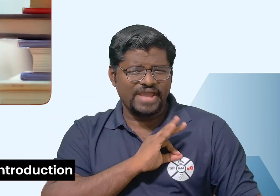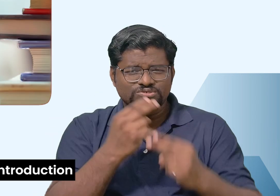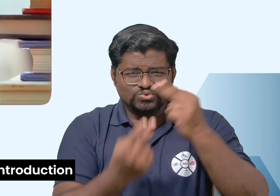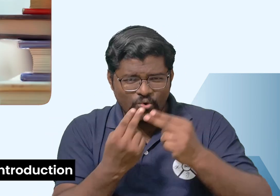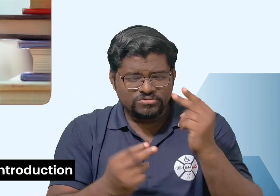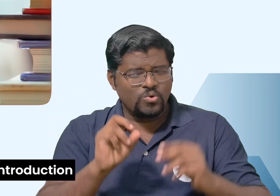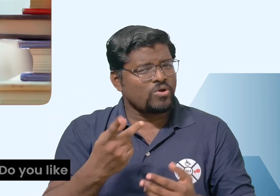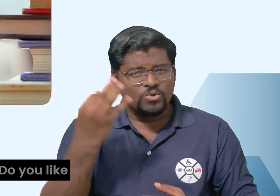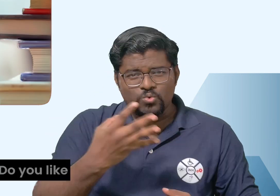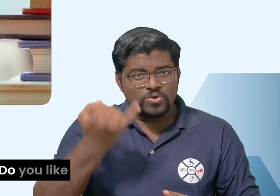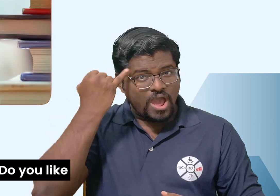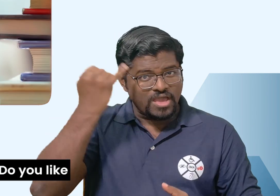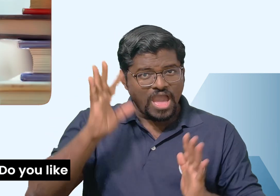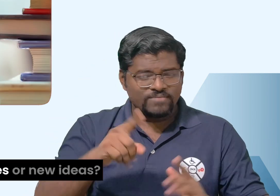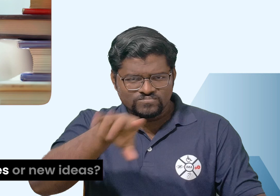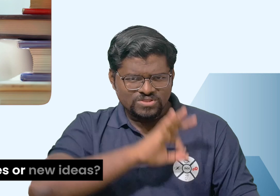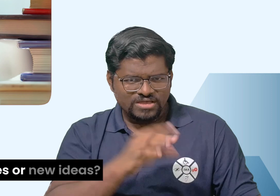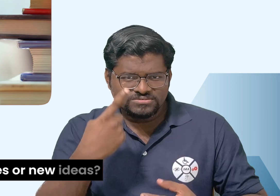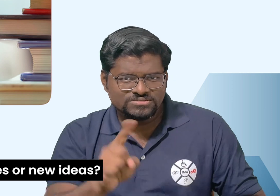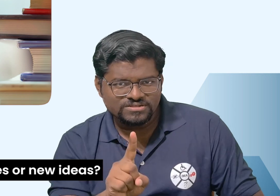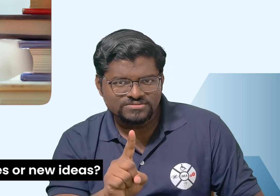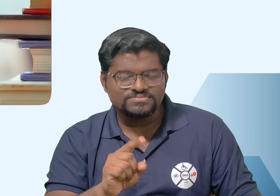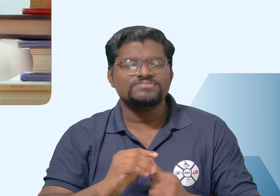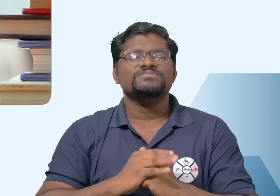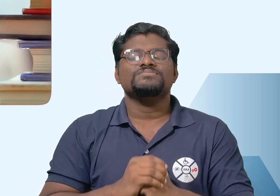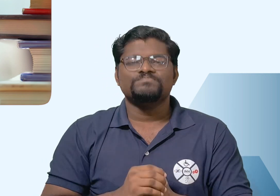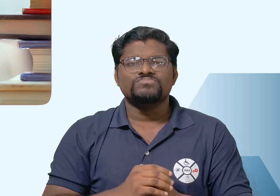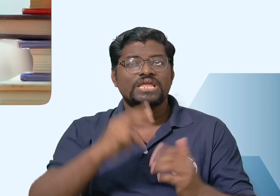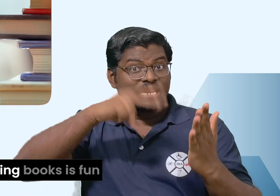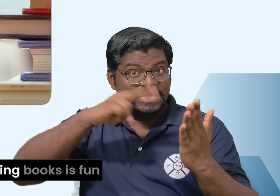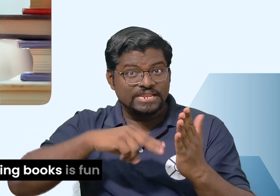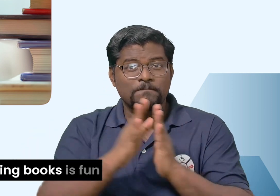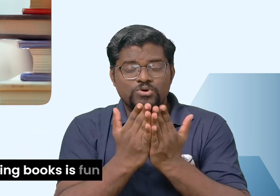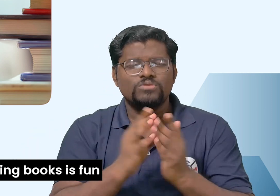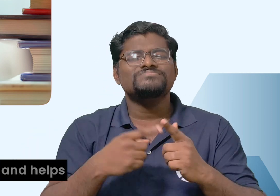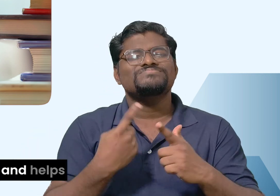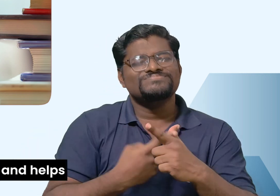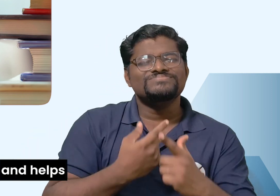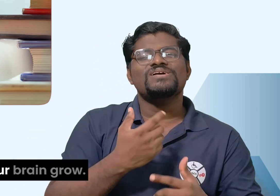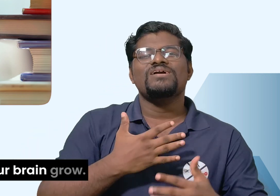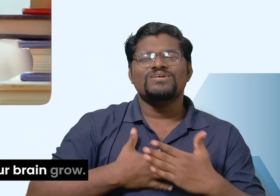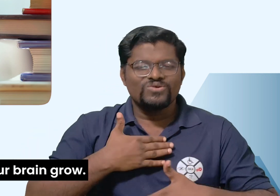Introduction. Do you like stories or new ideas? Reading books is fun and helps your brain grow.